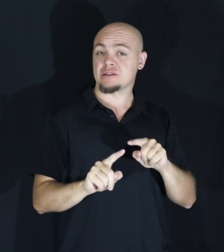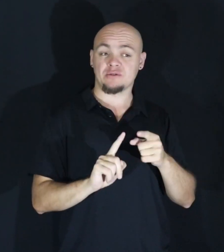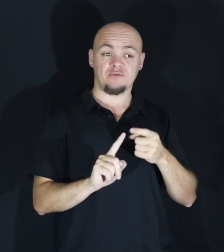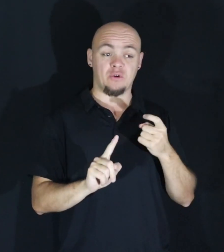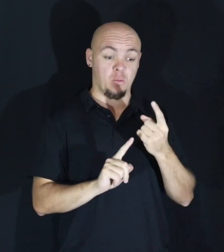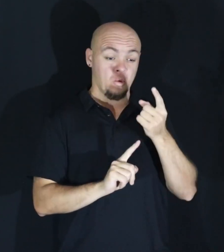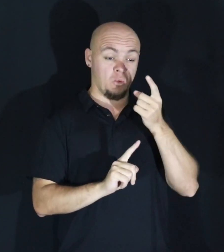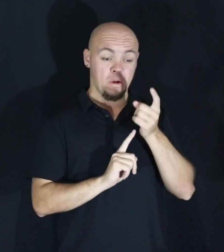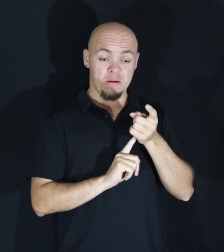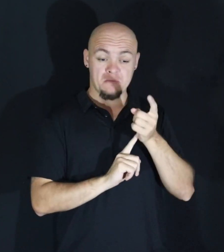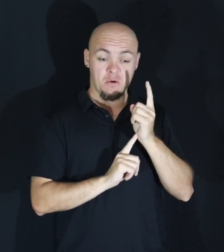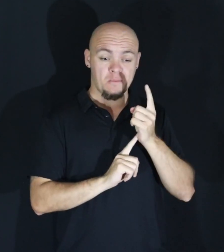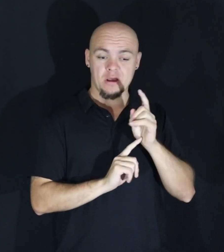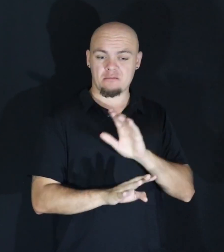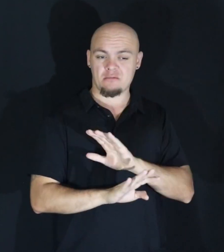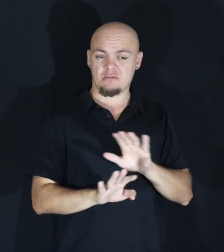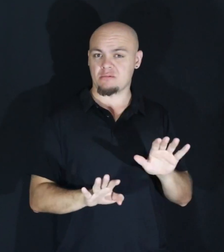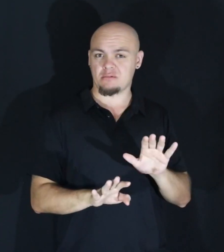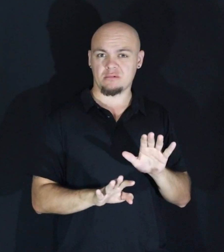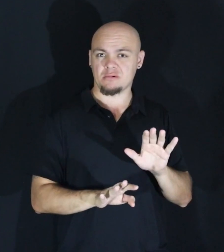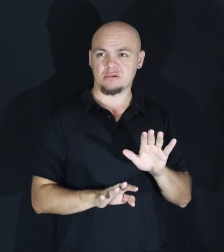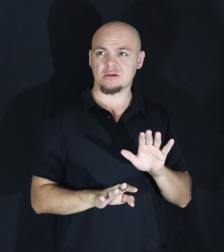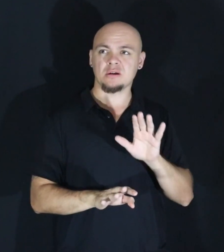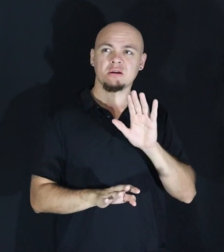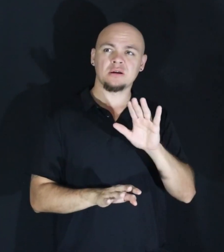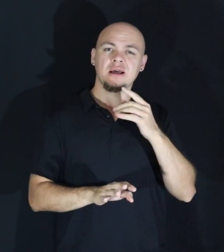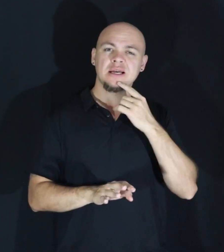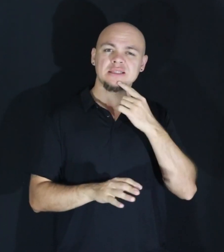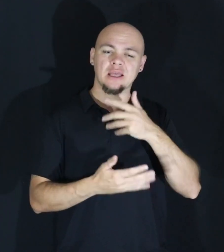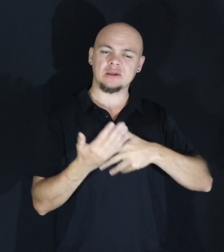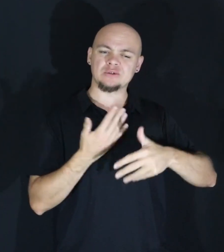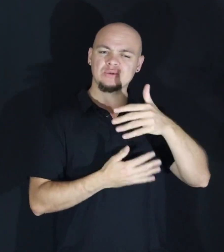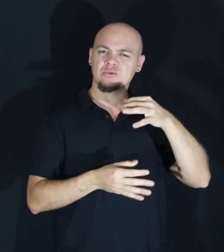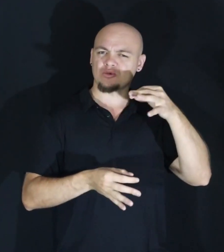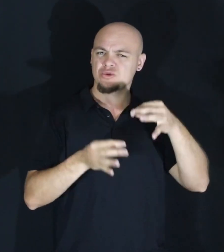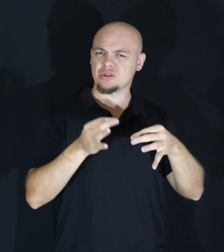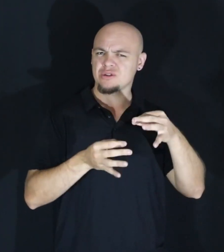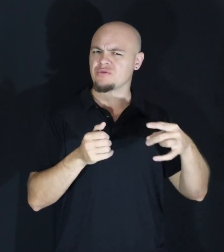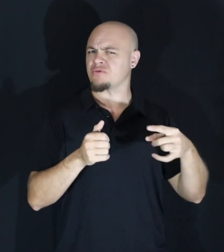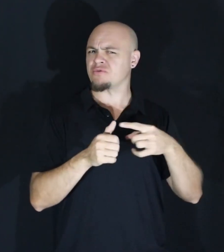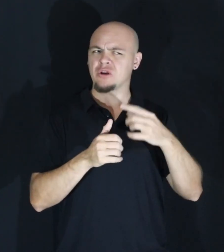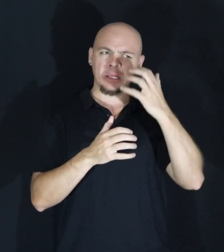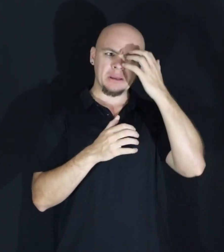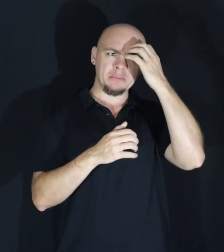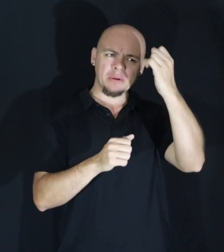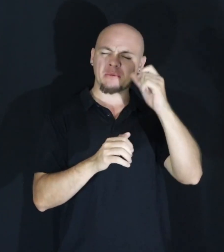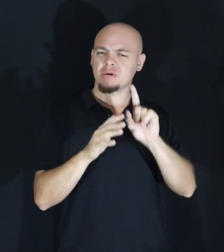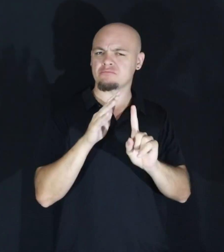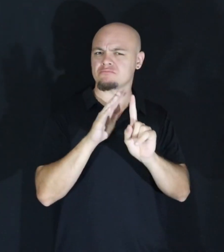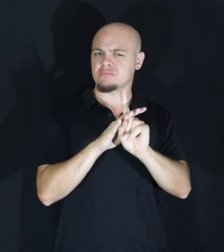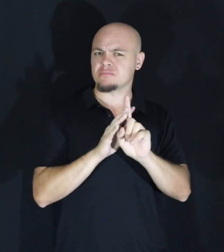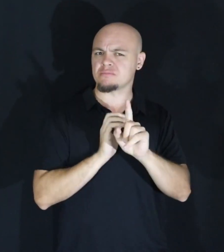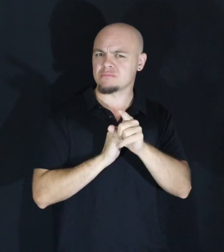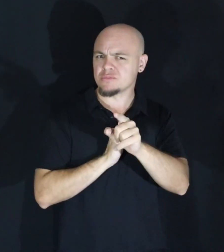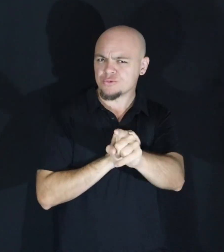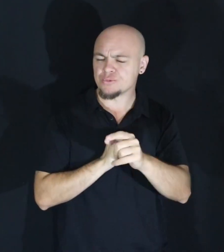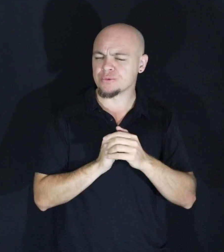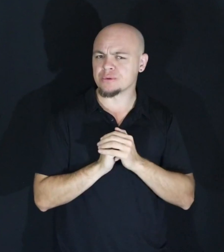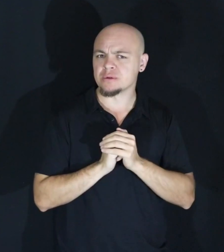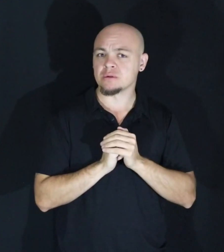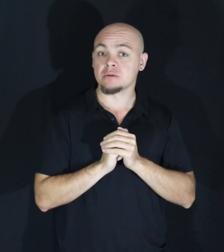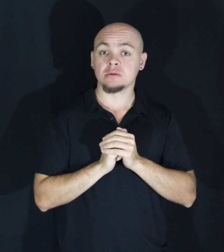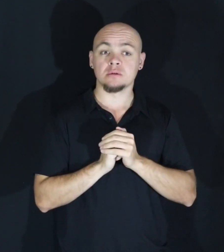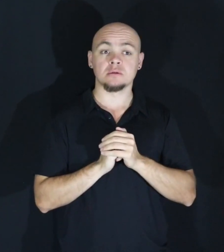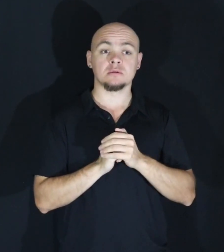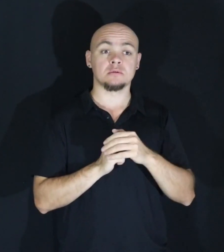one moment. Now, when I say social justice, what's the first memory that comes to mind? Is it the